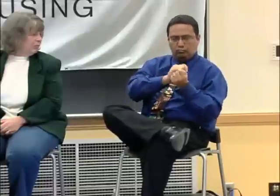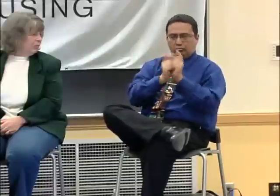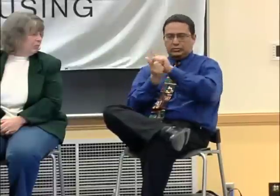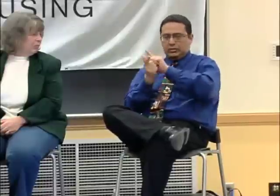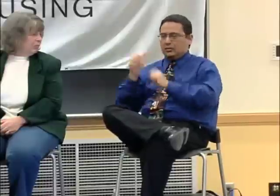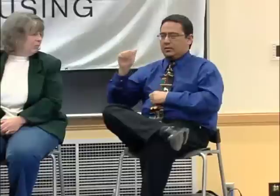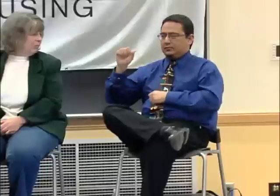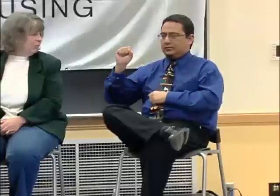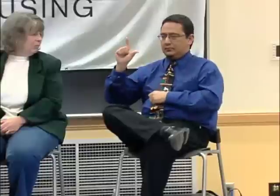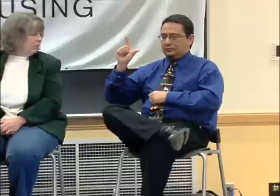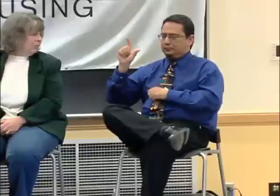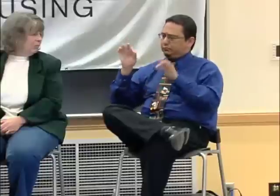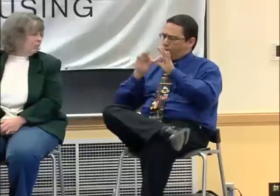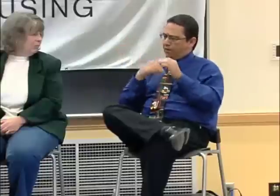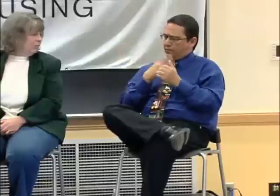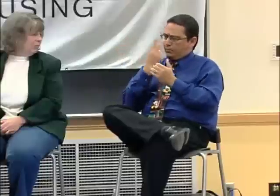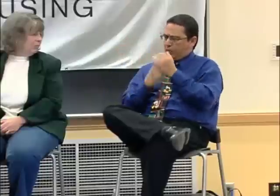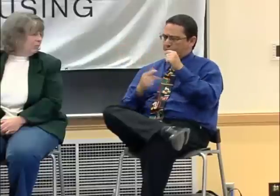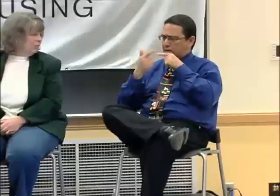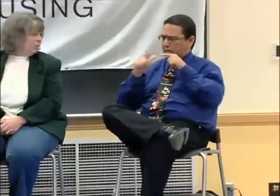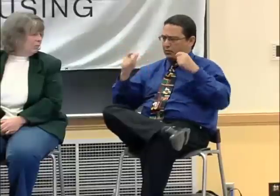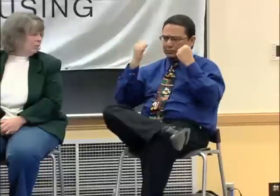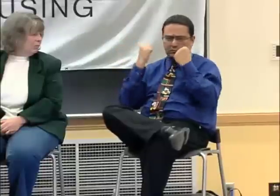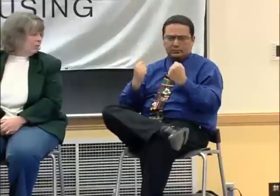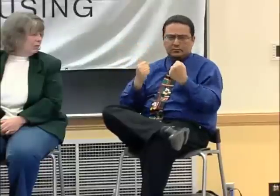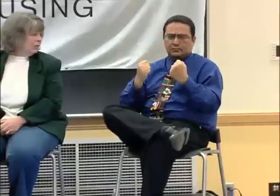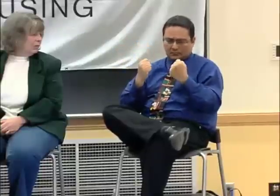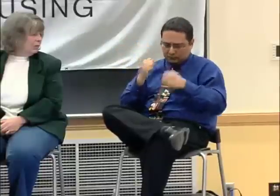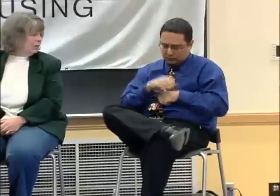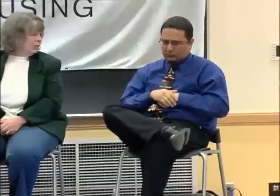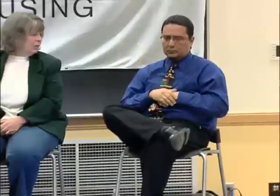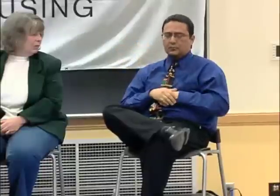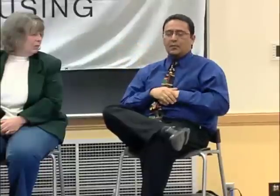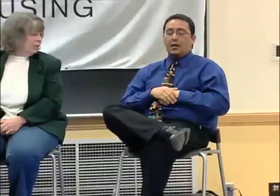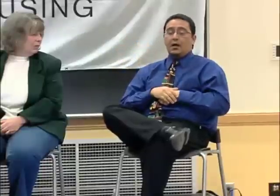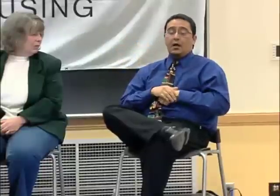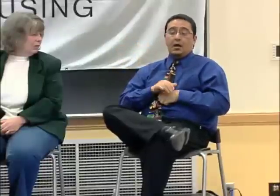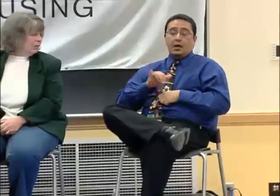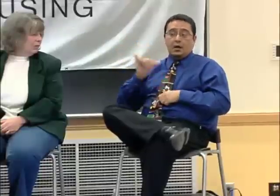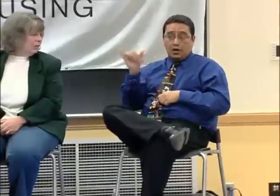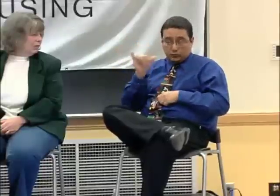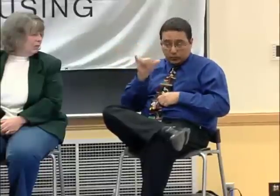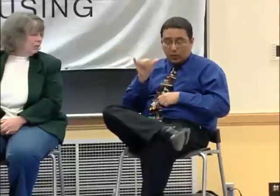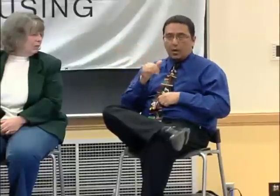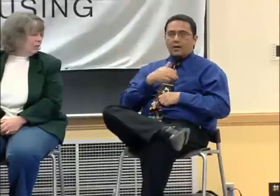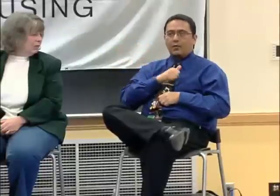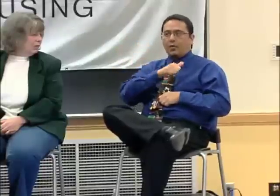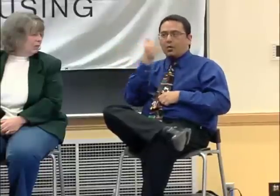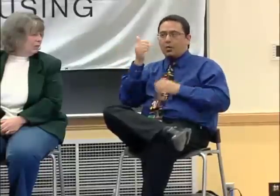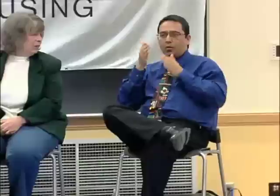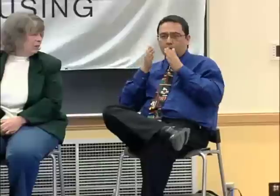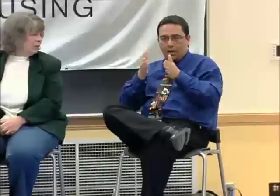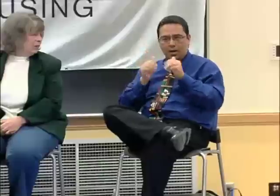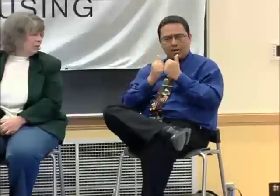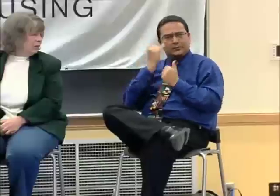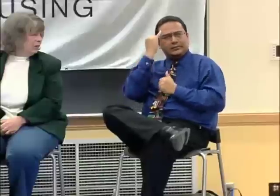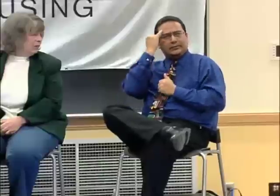understand, and then you can translate that into ASL. Really, it's important to have a strong foundation with both languages.